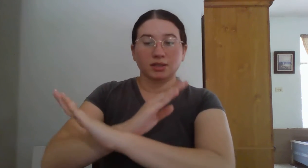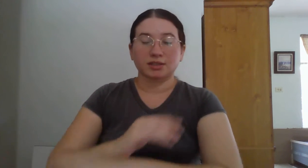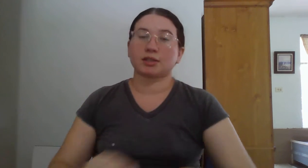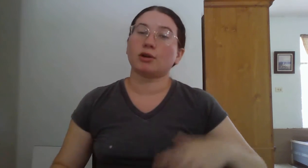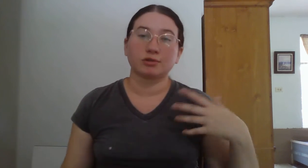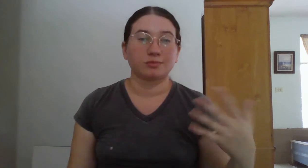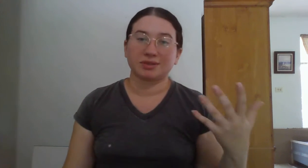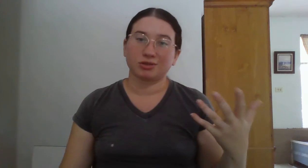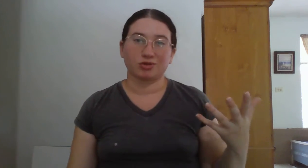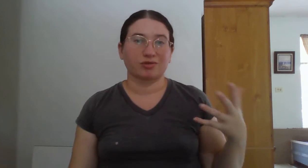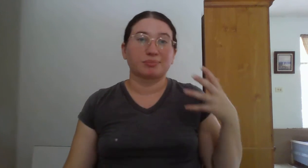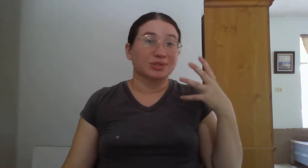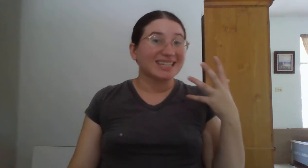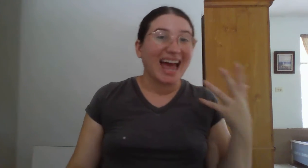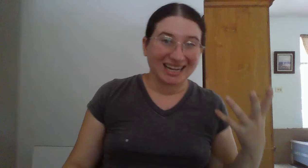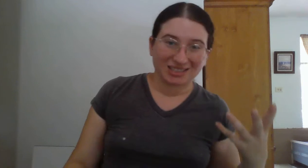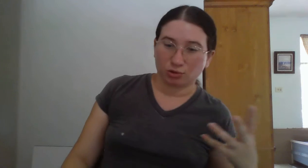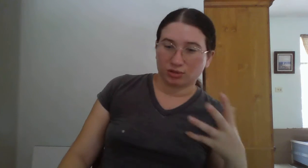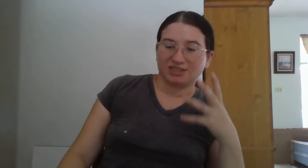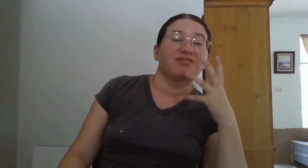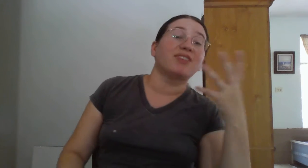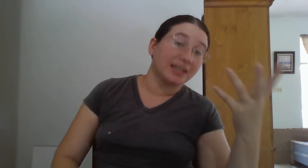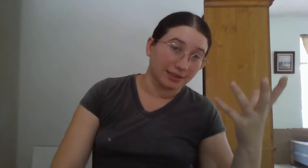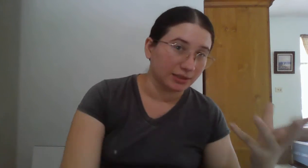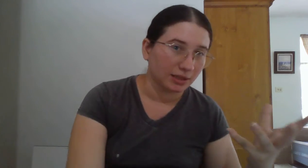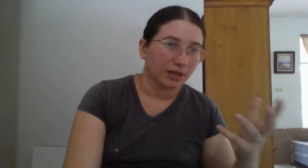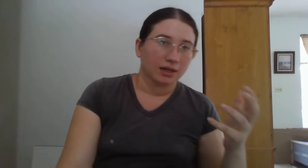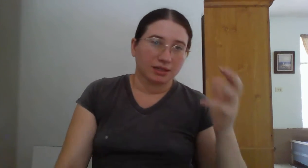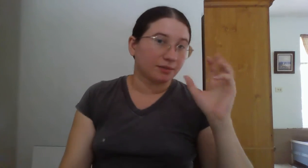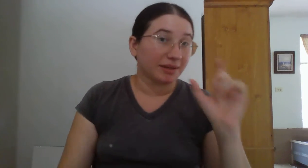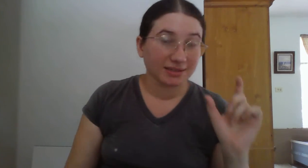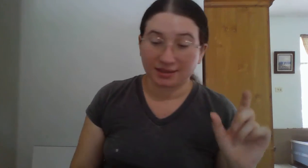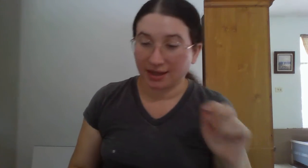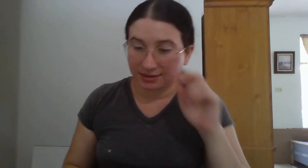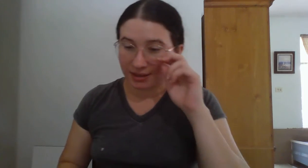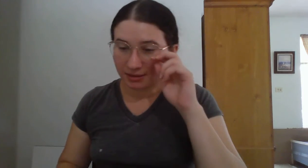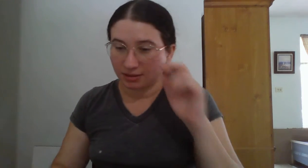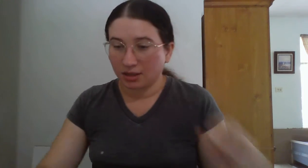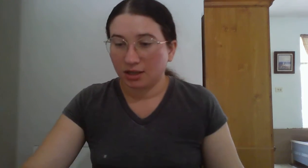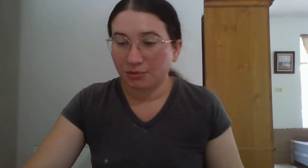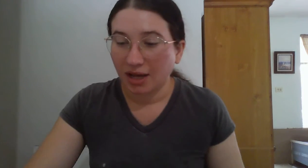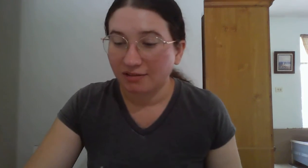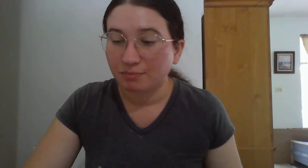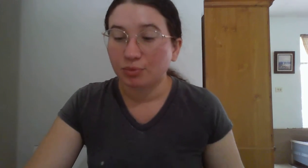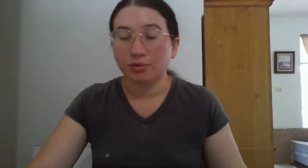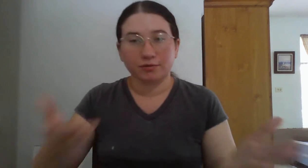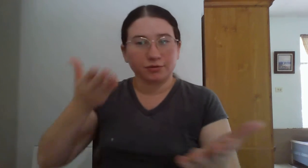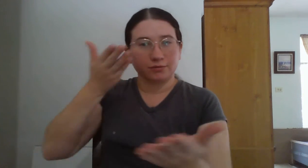This can also be used for protect or defend. It depends on context. Here we have proof,